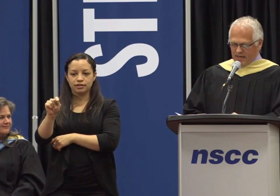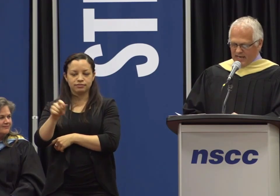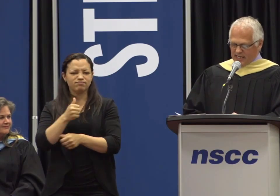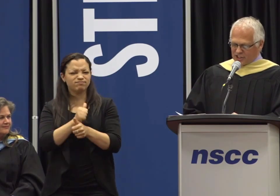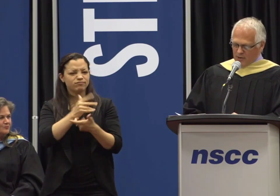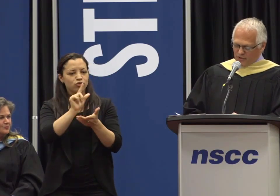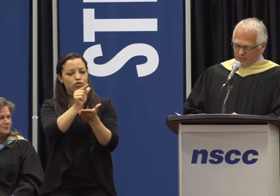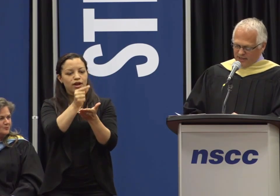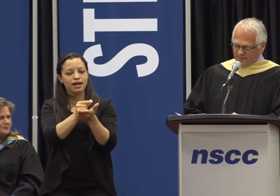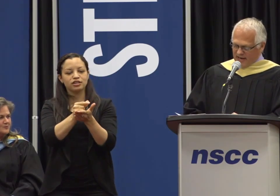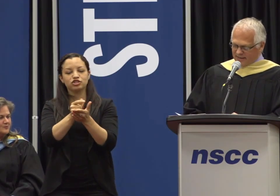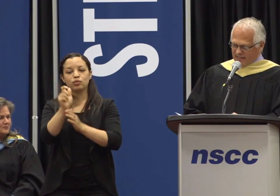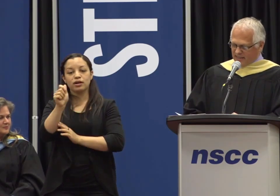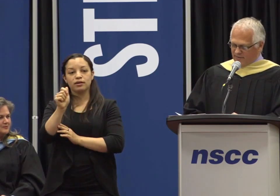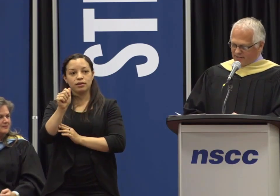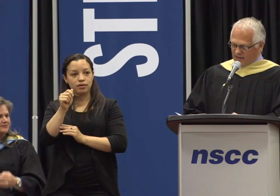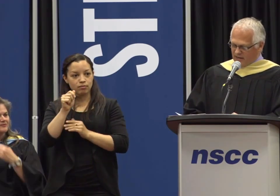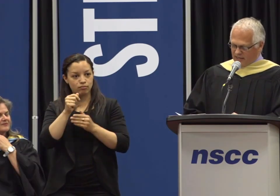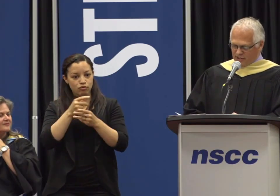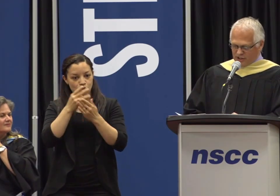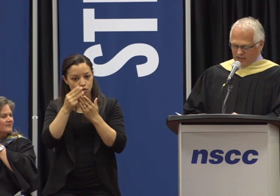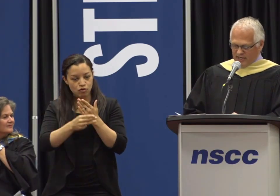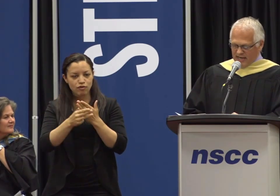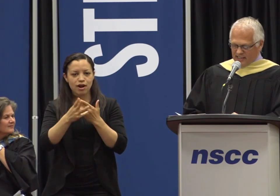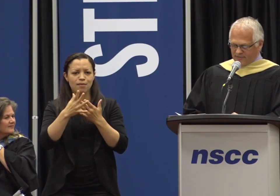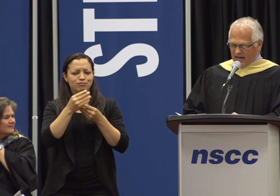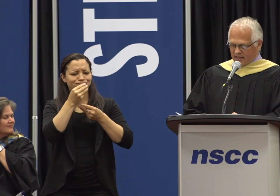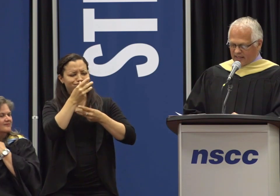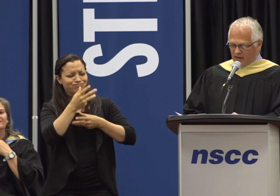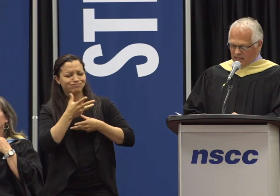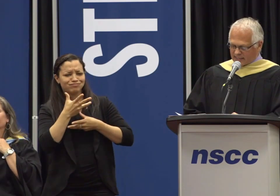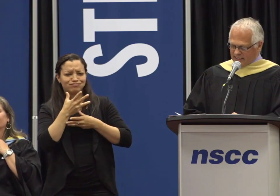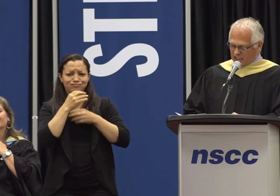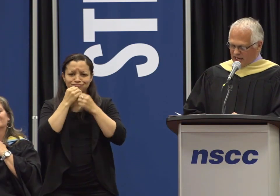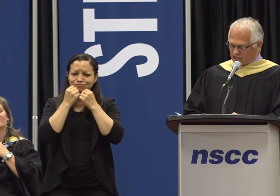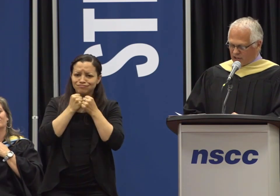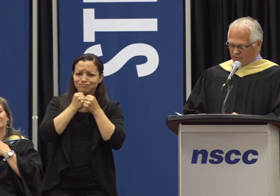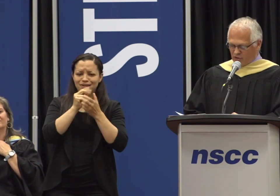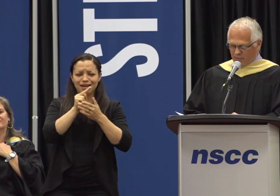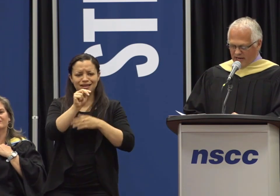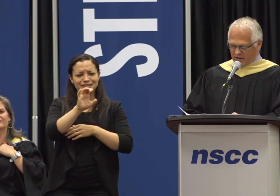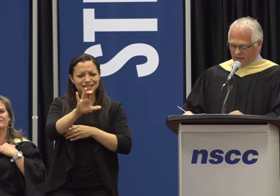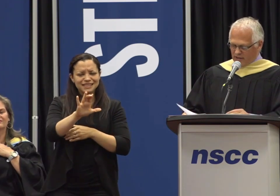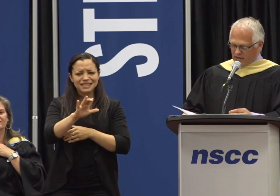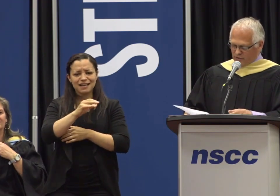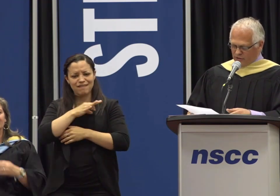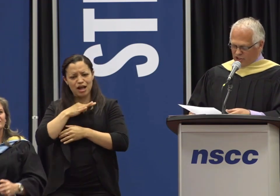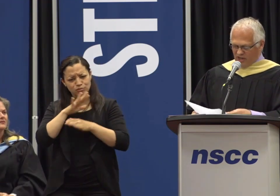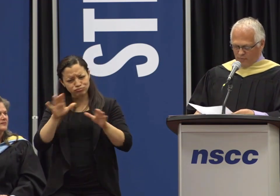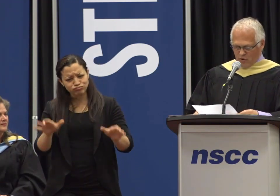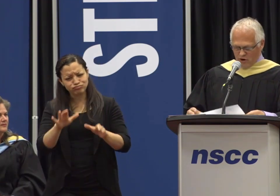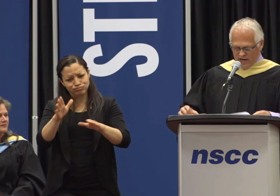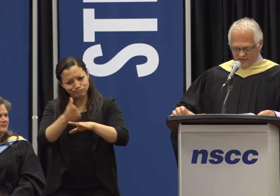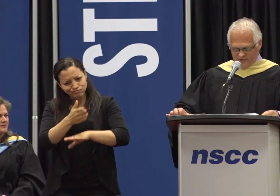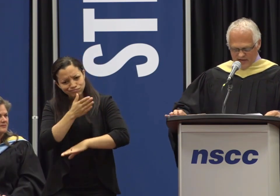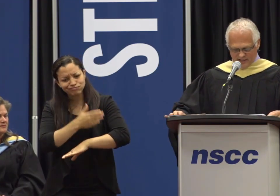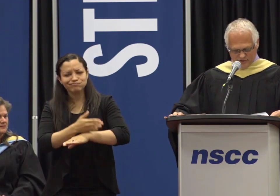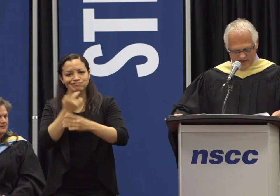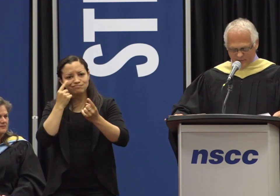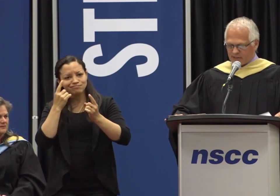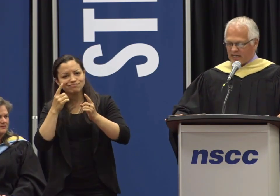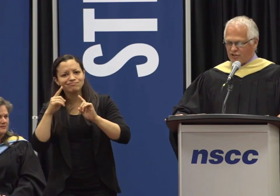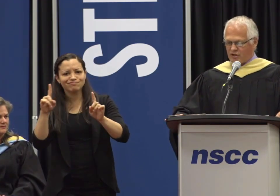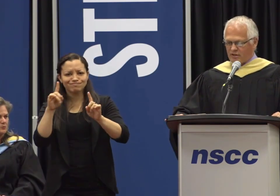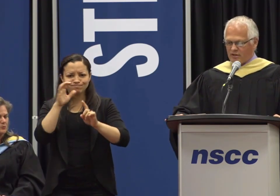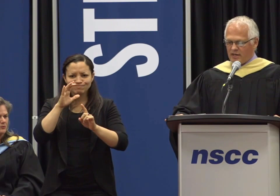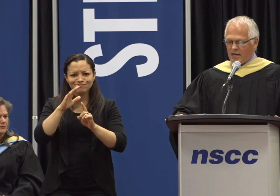program and shared with me the fact that he loved the college and his faculty constantly challenged him to do better, to achieve more, and to find his